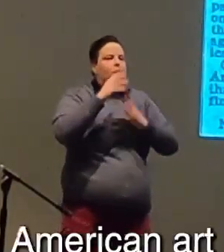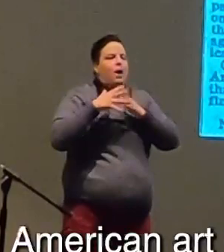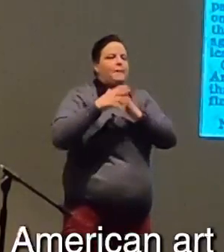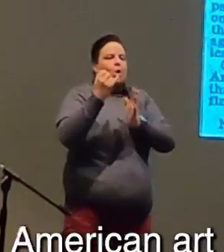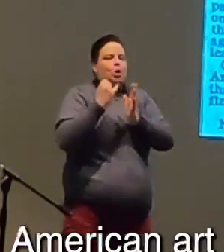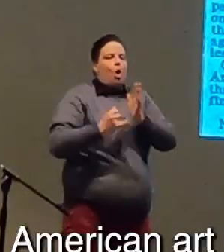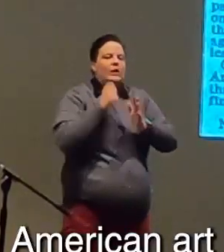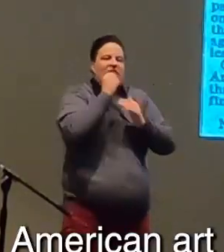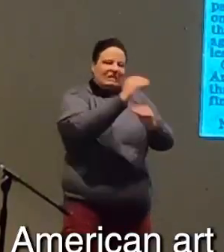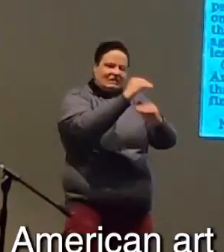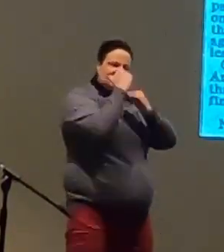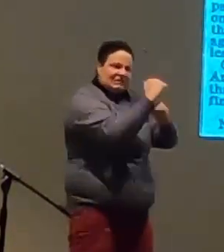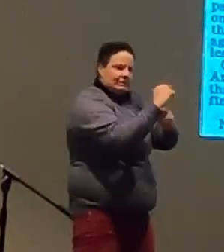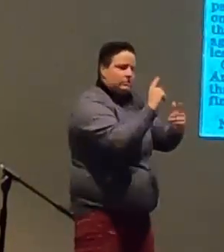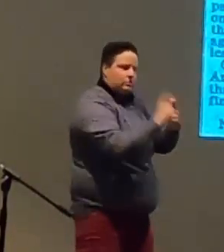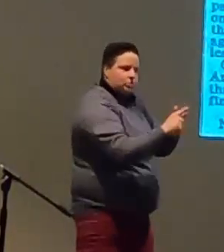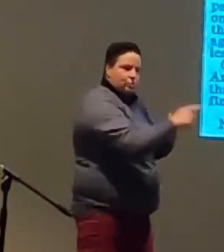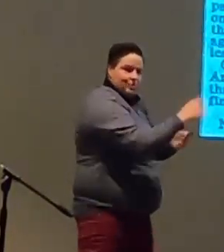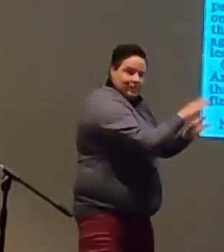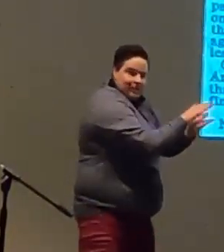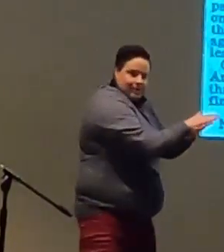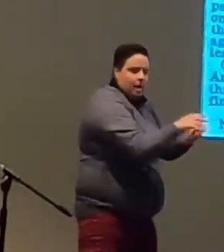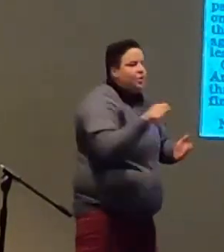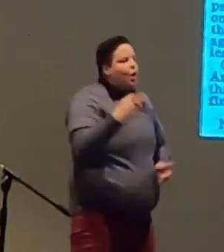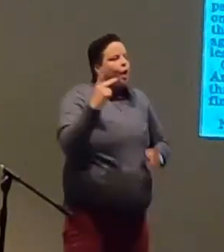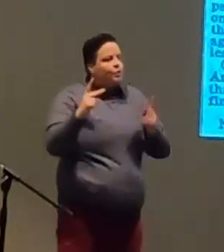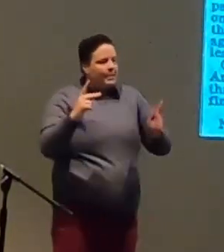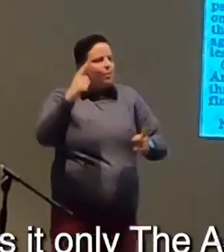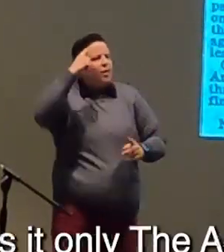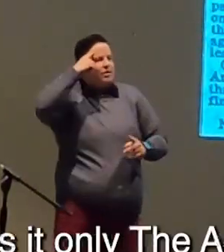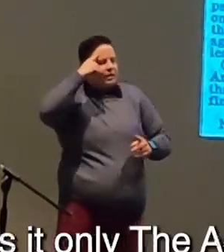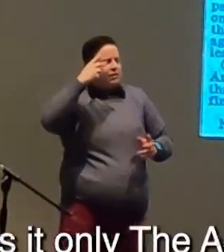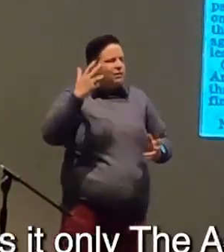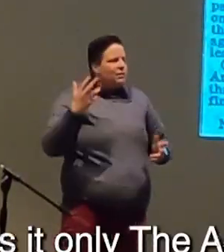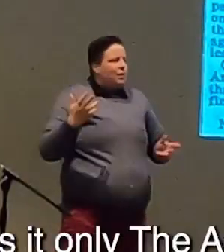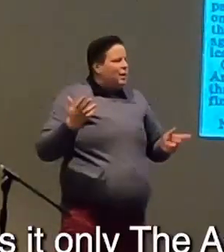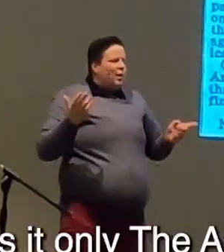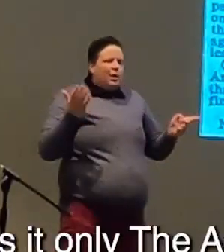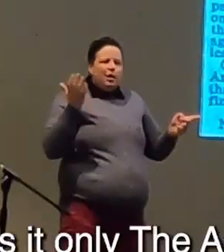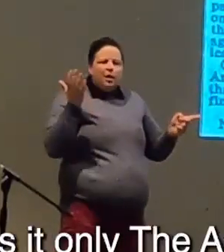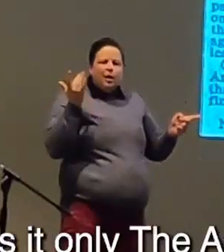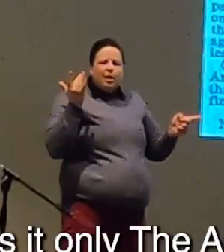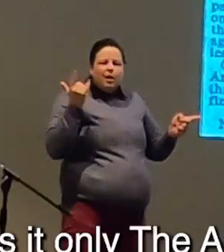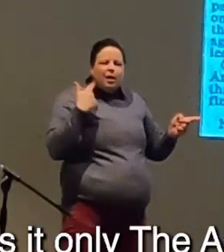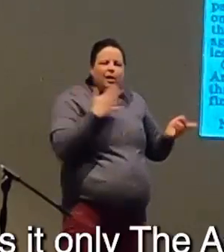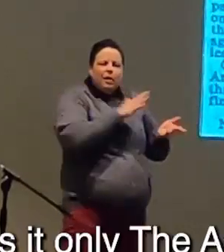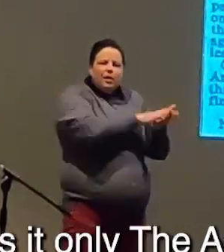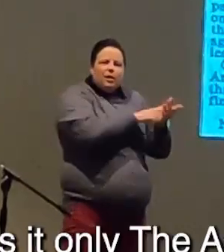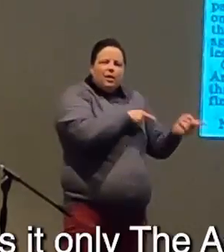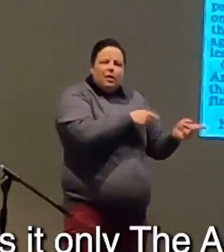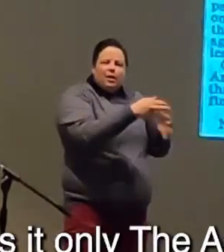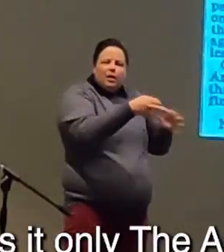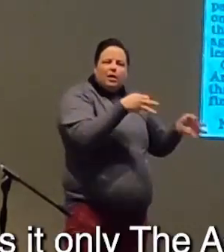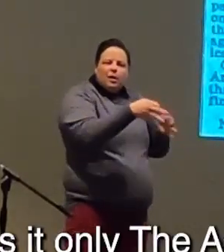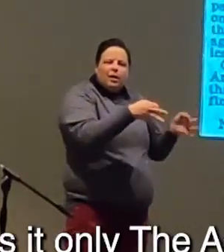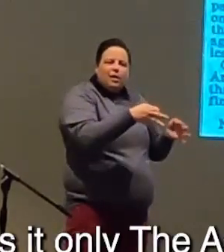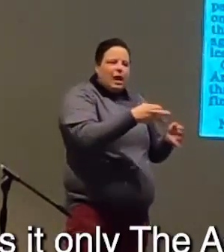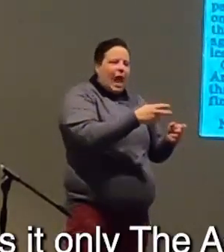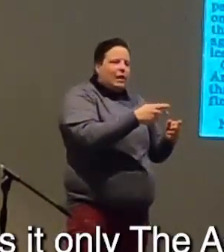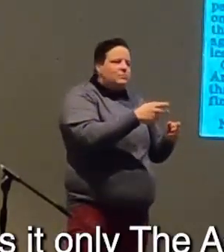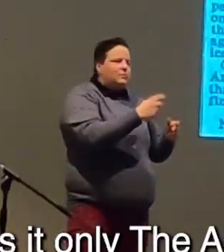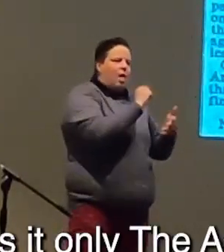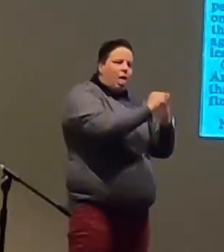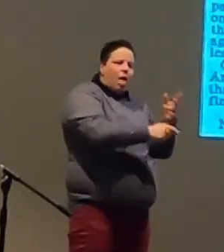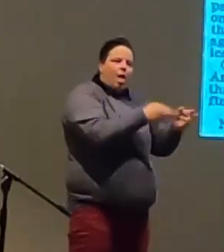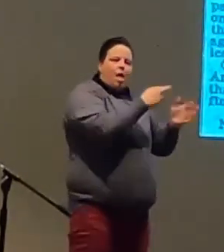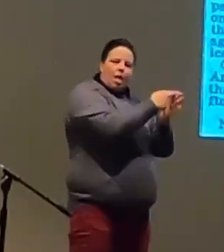not confined to the Academy. So there were others who were thinking, you know, why is it only the Academy who is defining what art